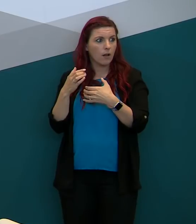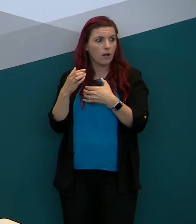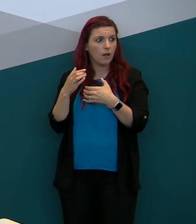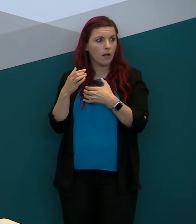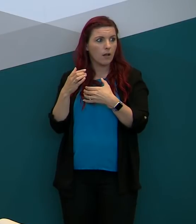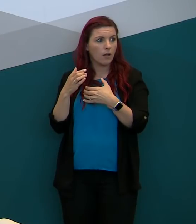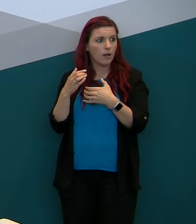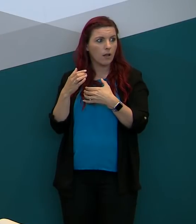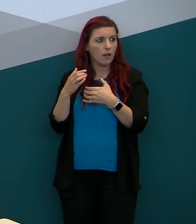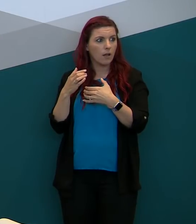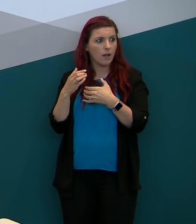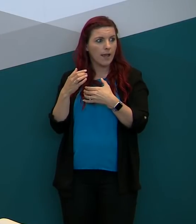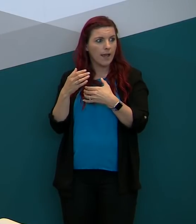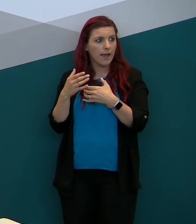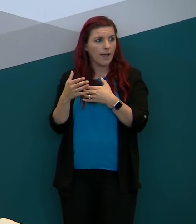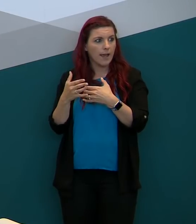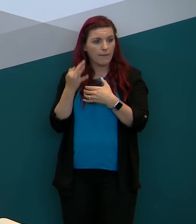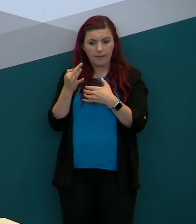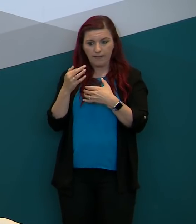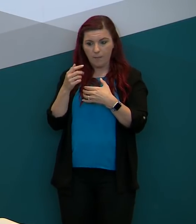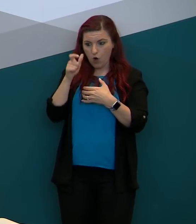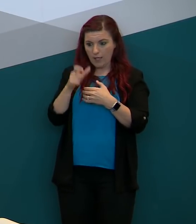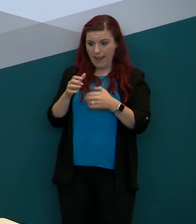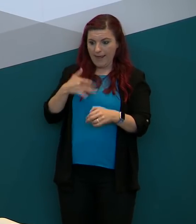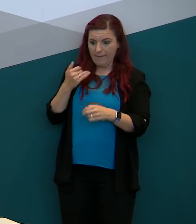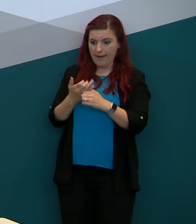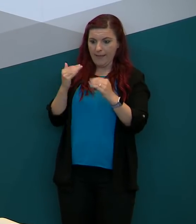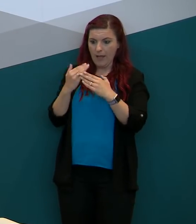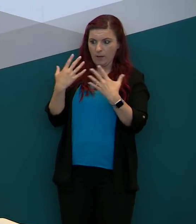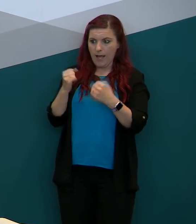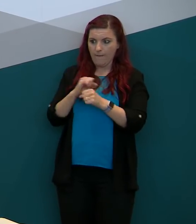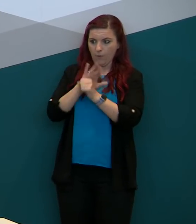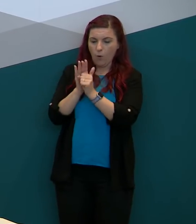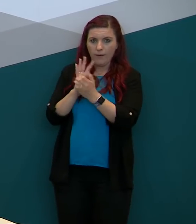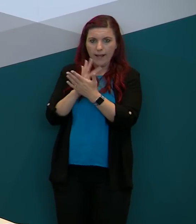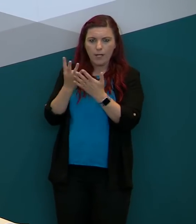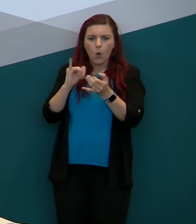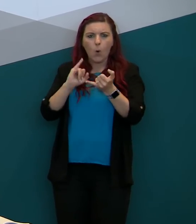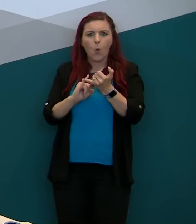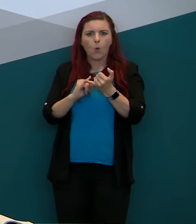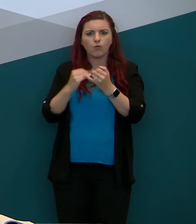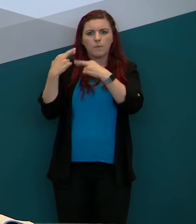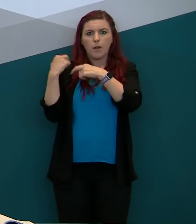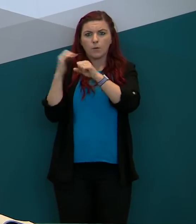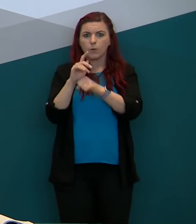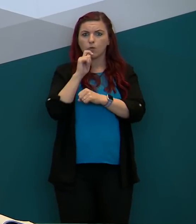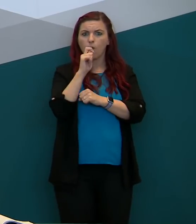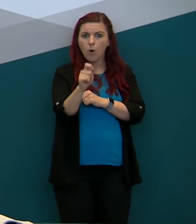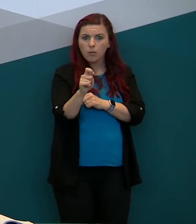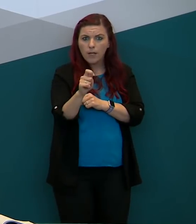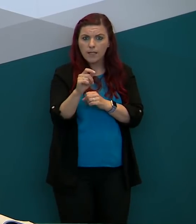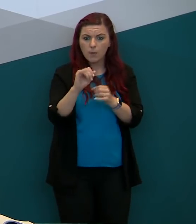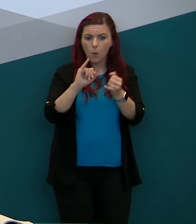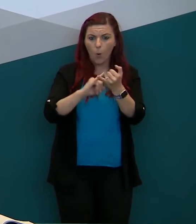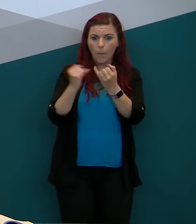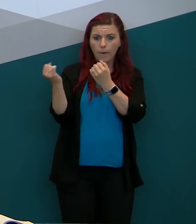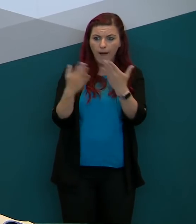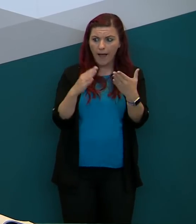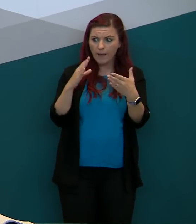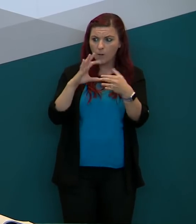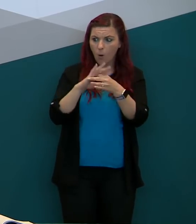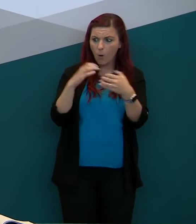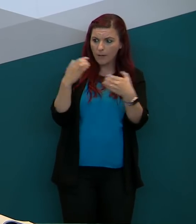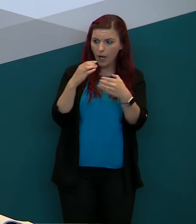but has COVID-19, who's responsible for reporting that? Is it the company, for example, that might be providing the home care,